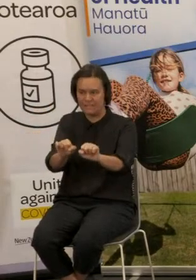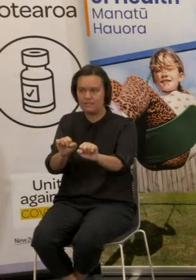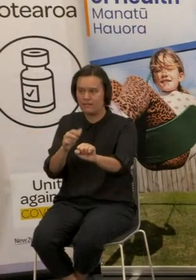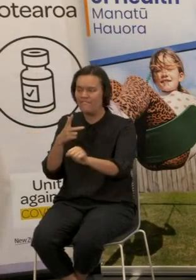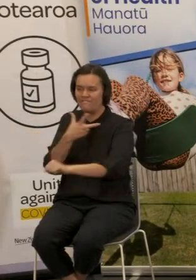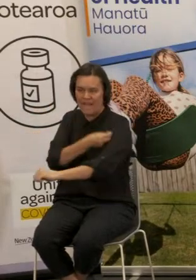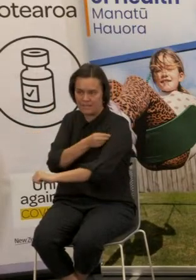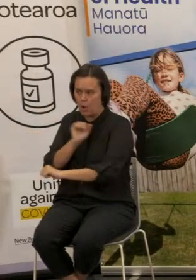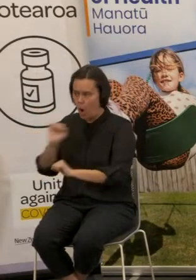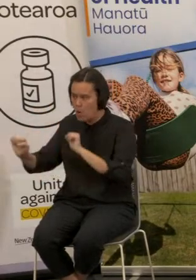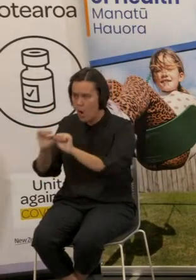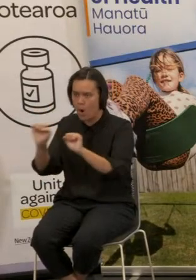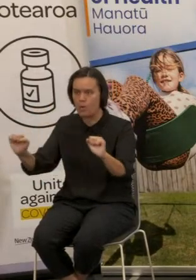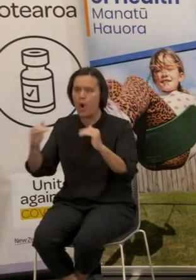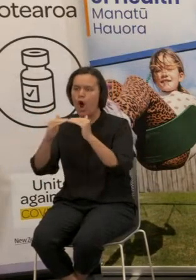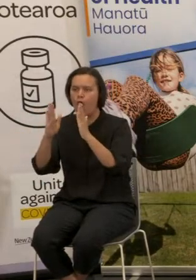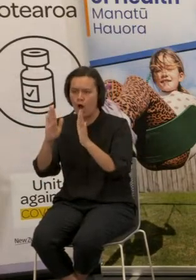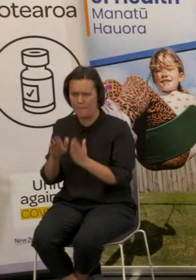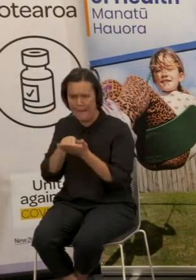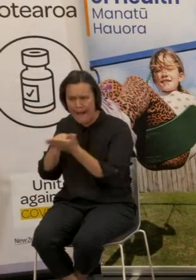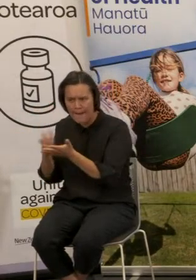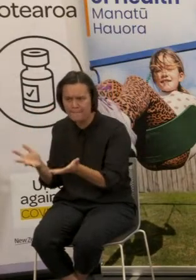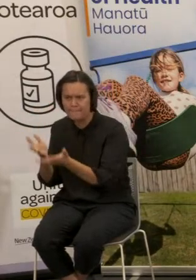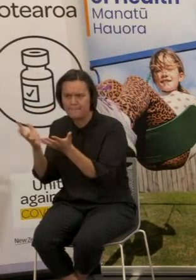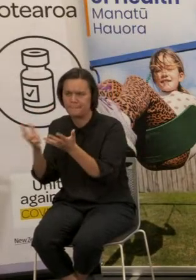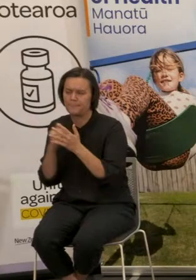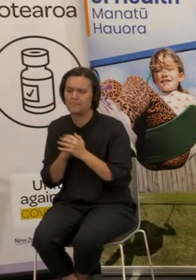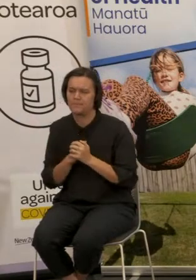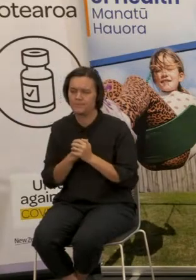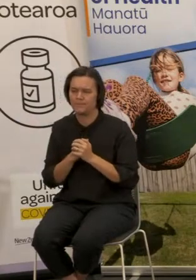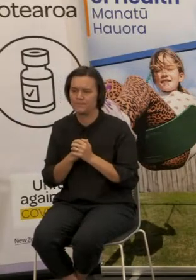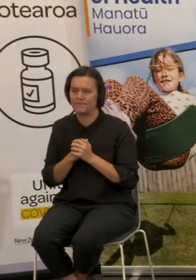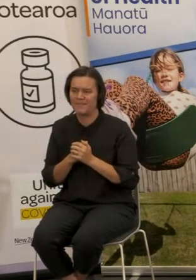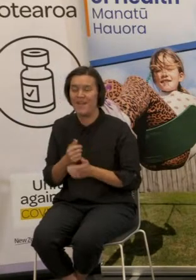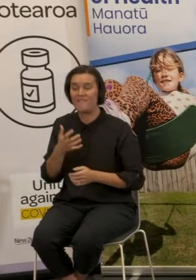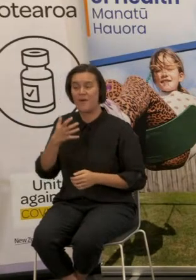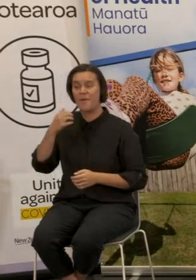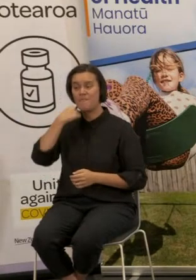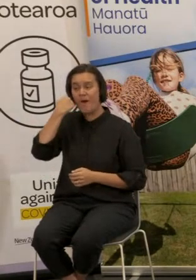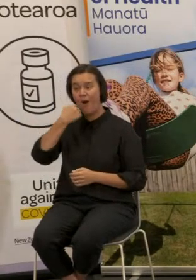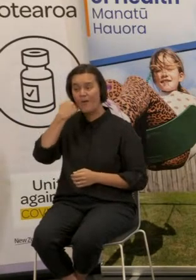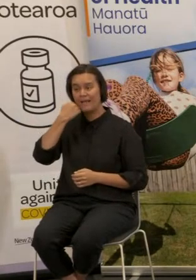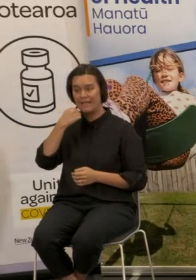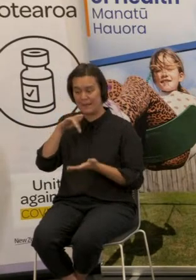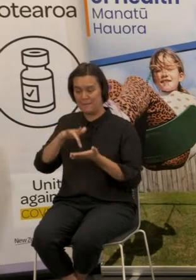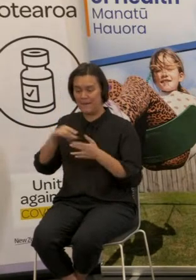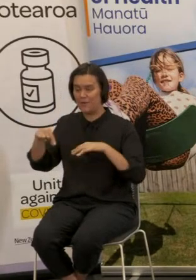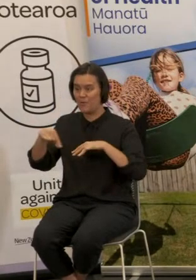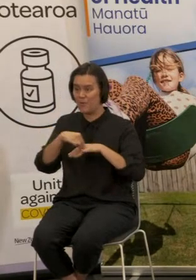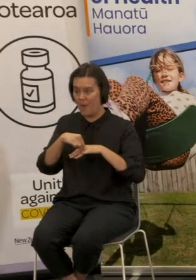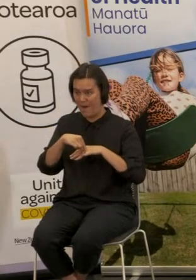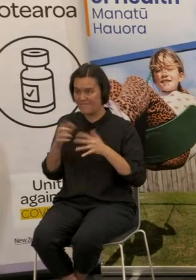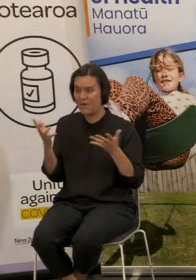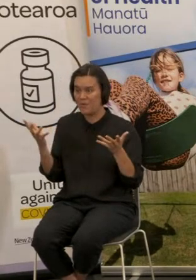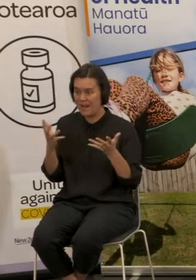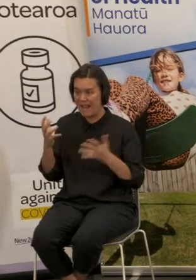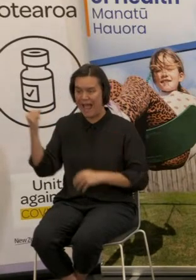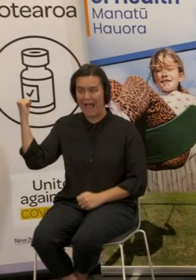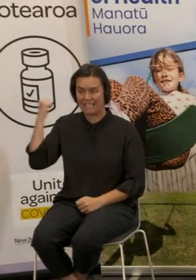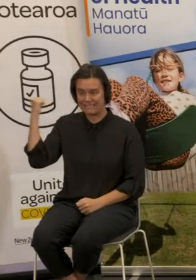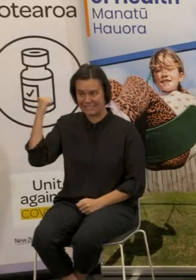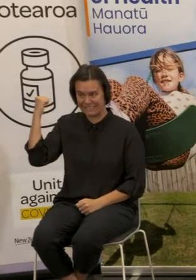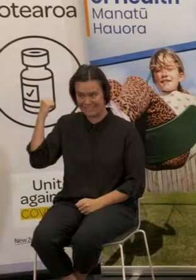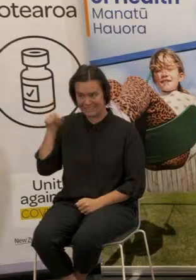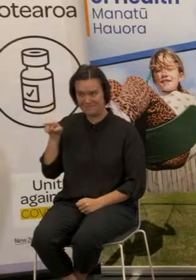with Whaia Jean, the whole country knows Jean. She's the most wonderful Māori midwife in Hiratonga. I was with her